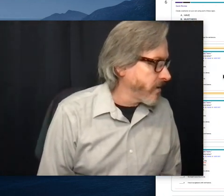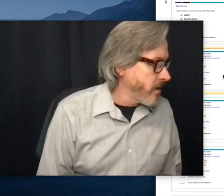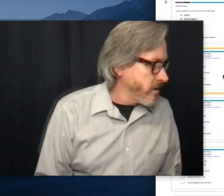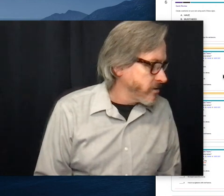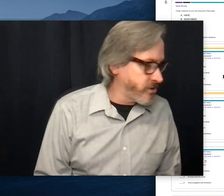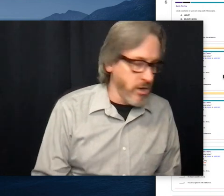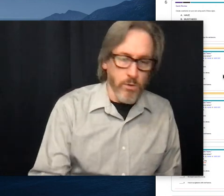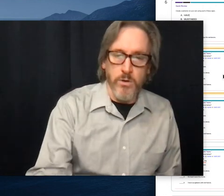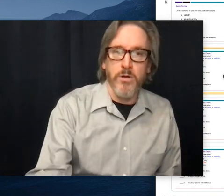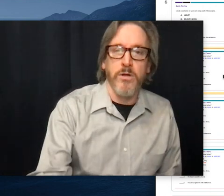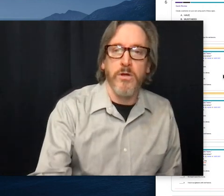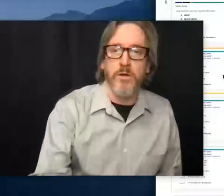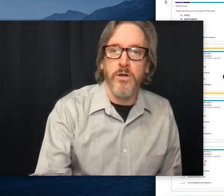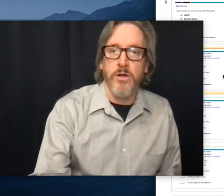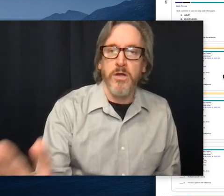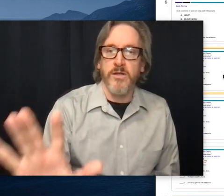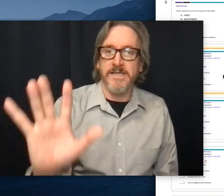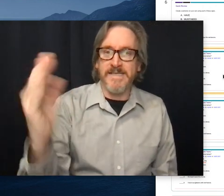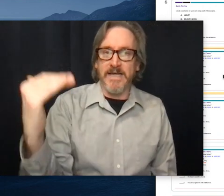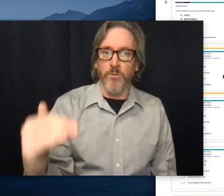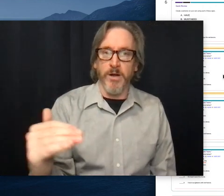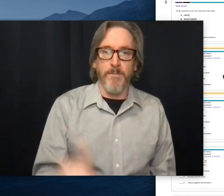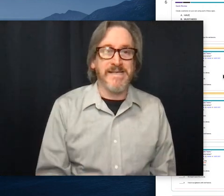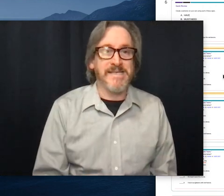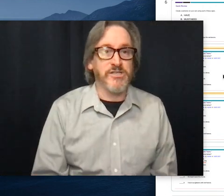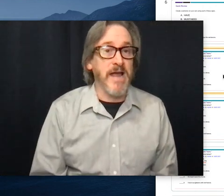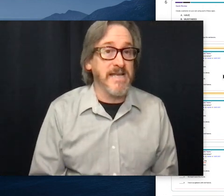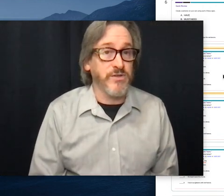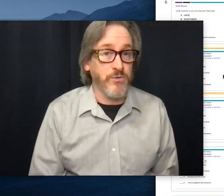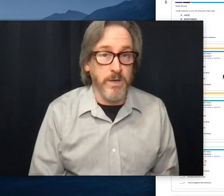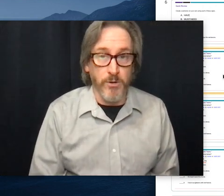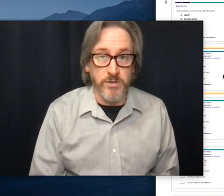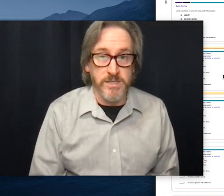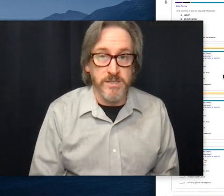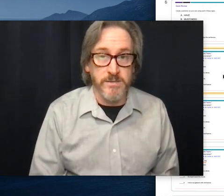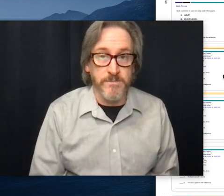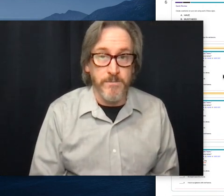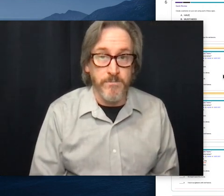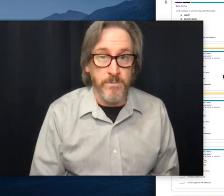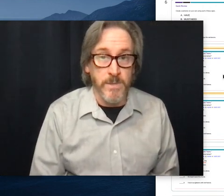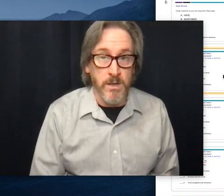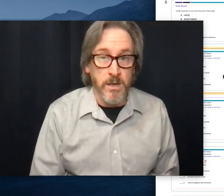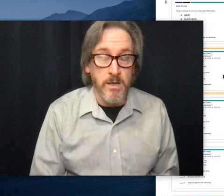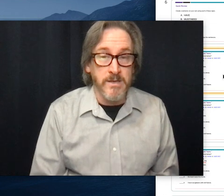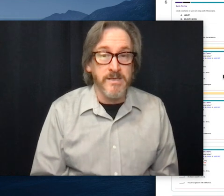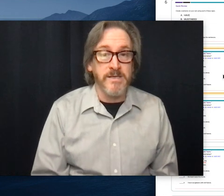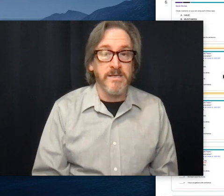Okay. So the second one, my sister has 3 purses.